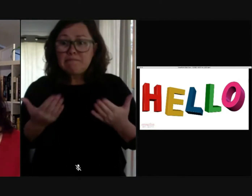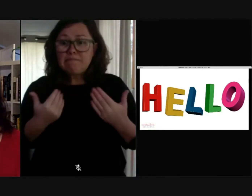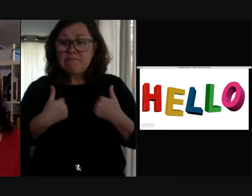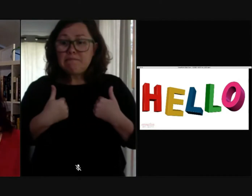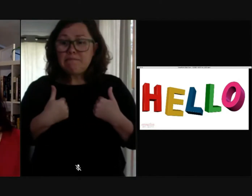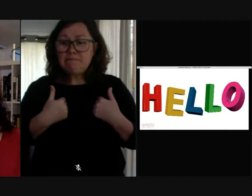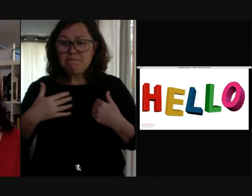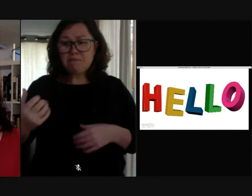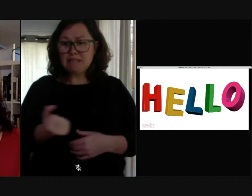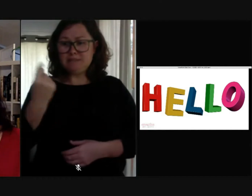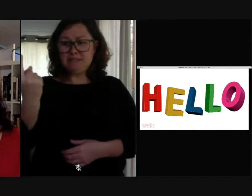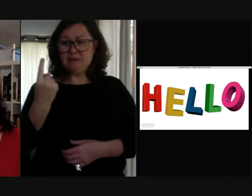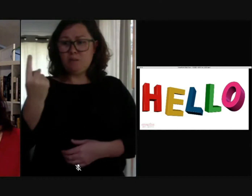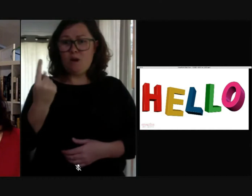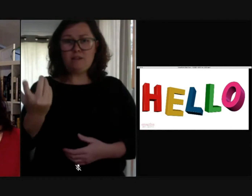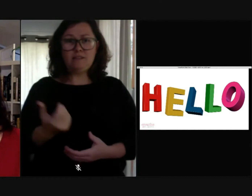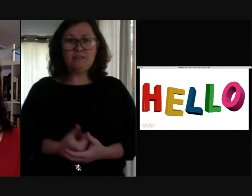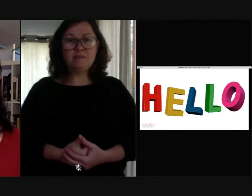someone.